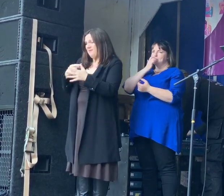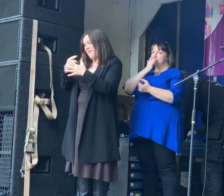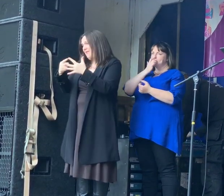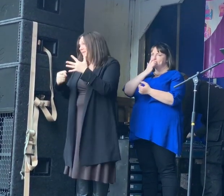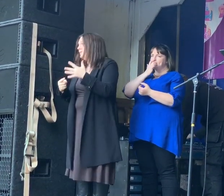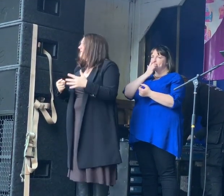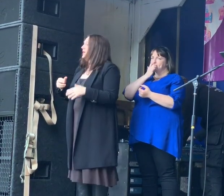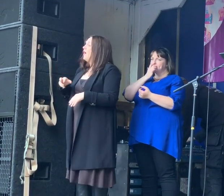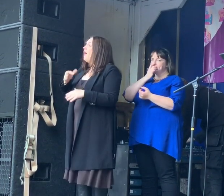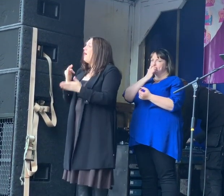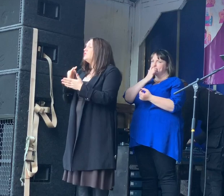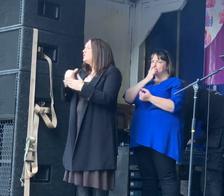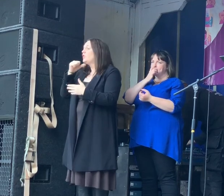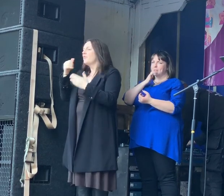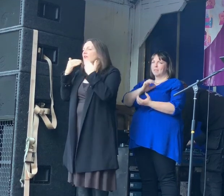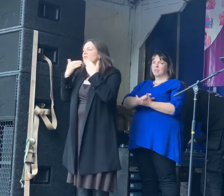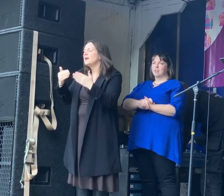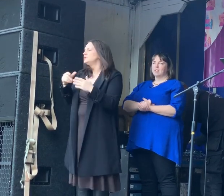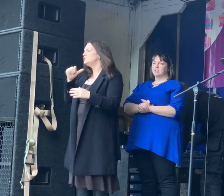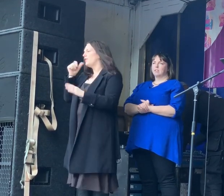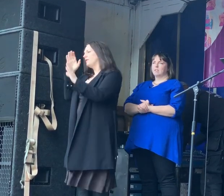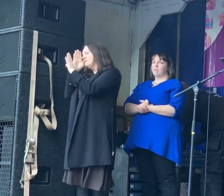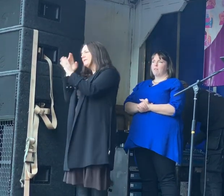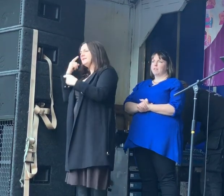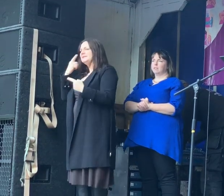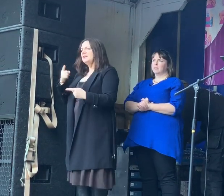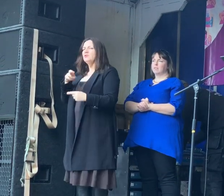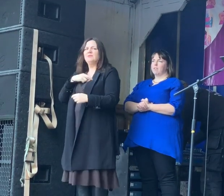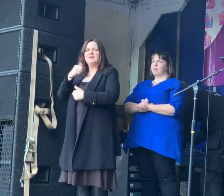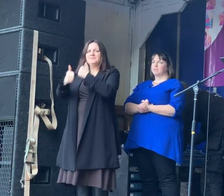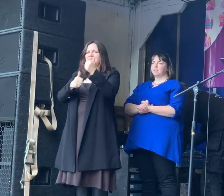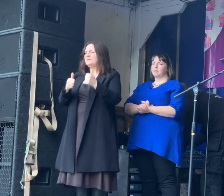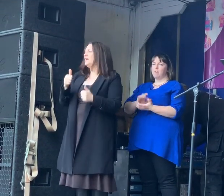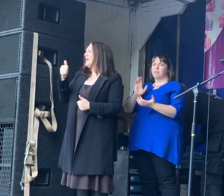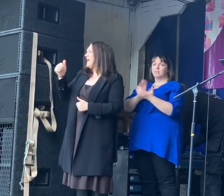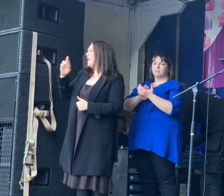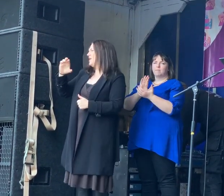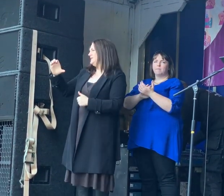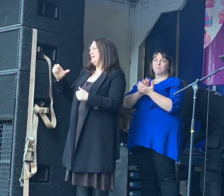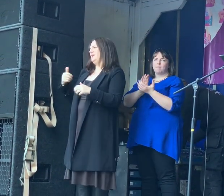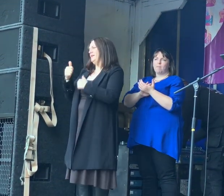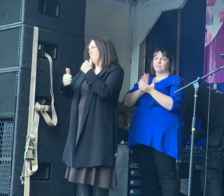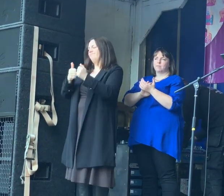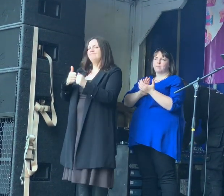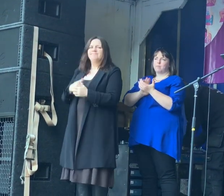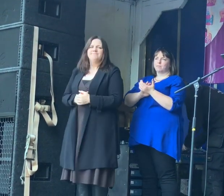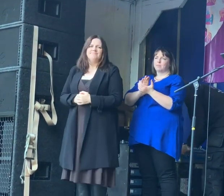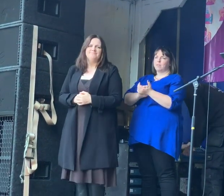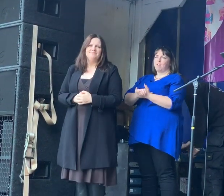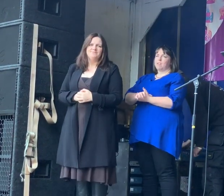Often in a thankless way, in an invisible way, and they're just so incredible. So here's the Abortion Rights Campaign!